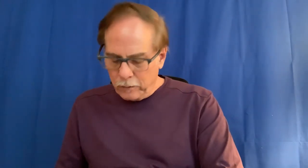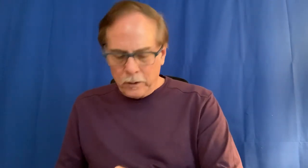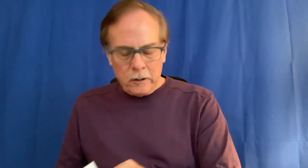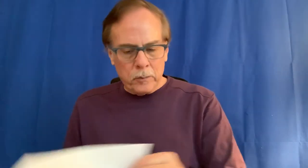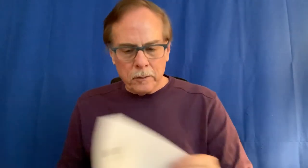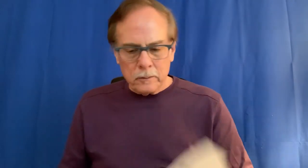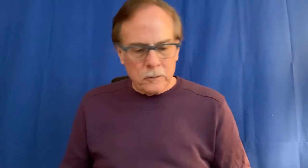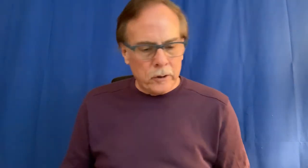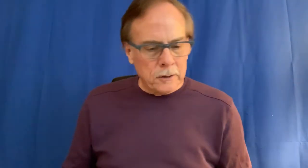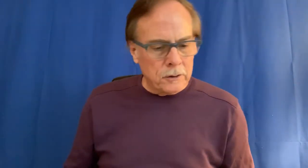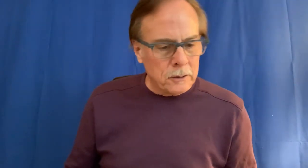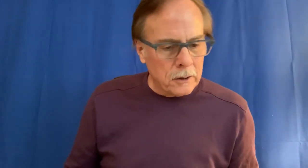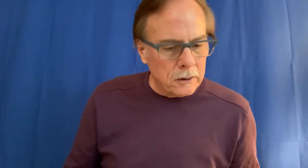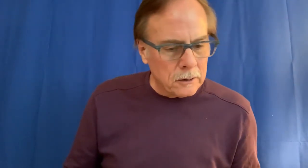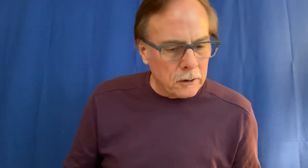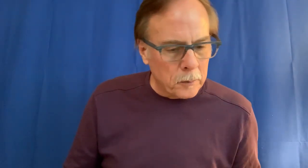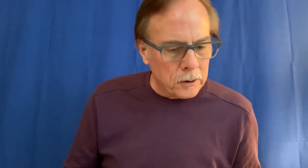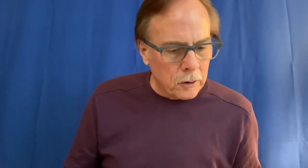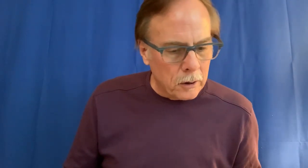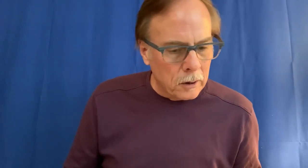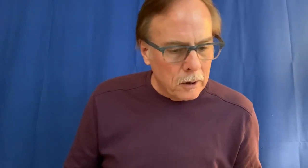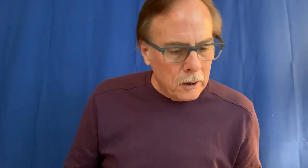305, the transition sign's kind of bizarre.